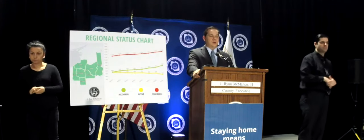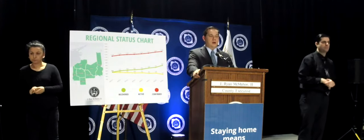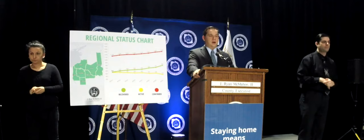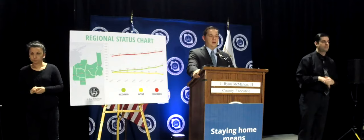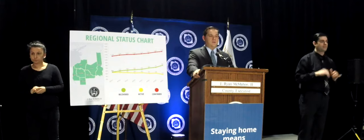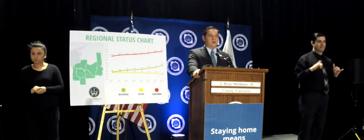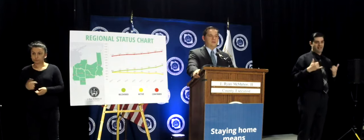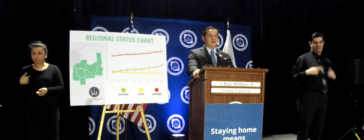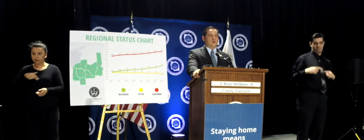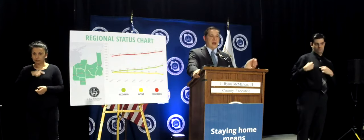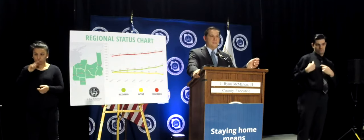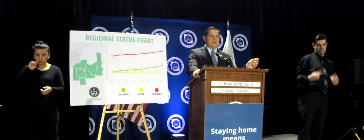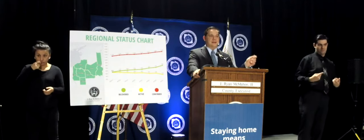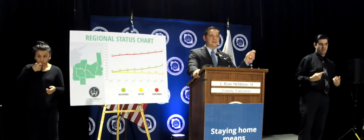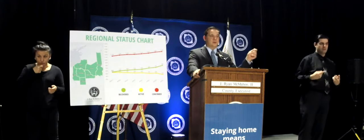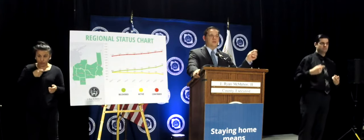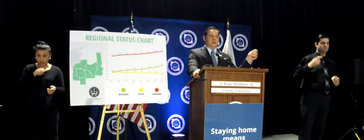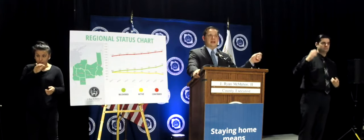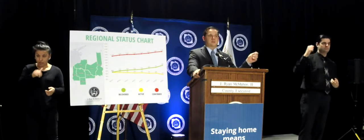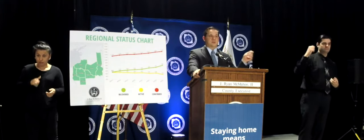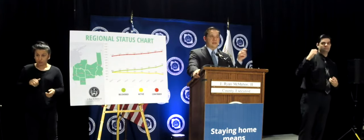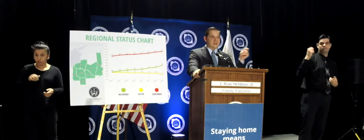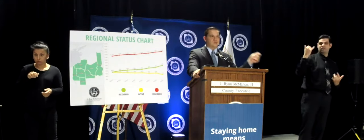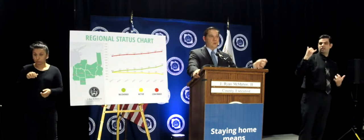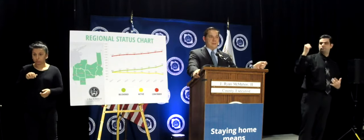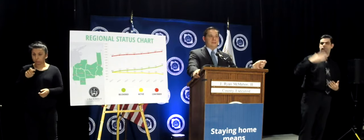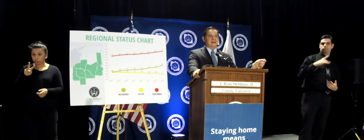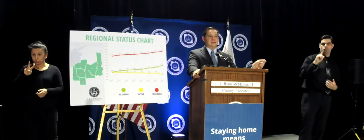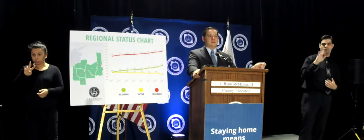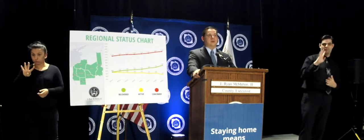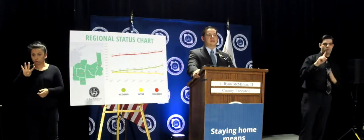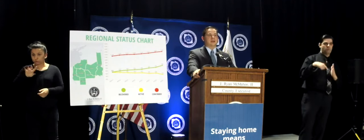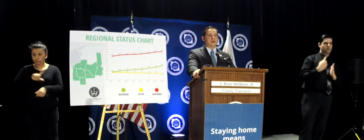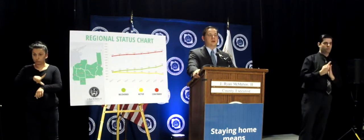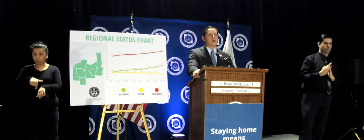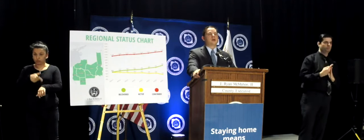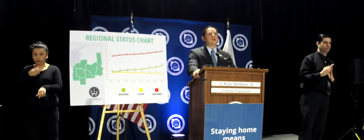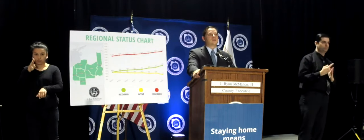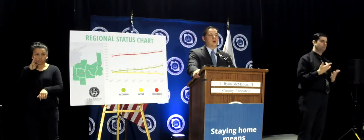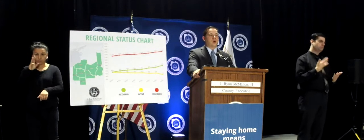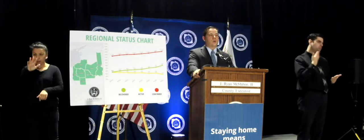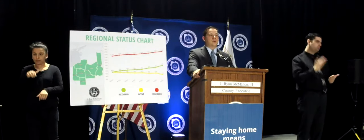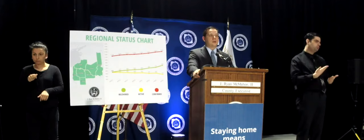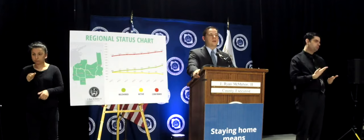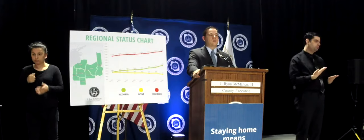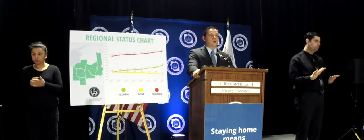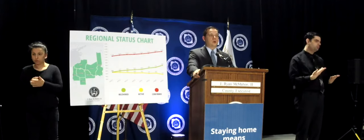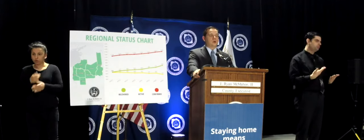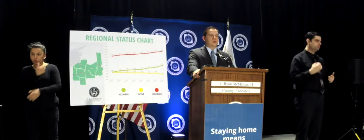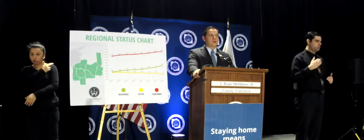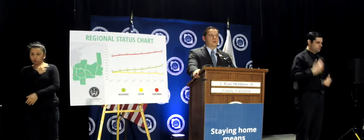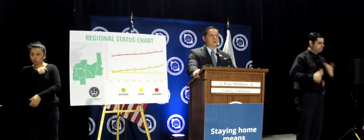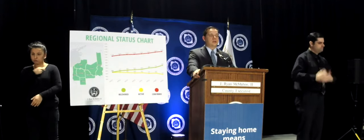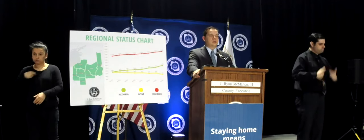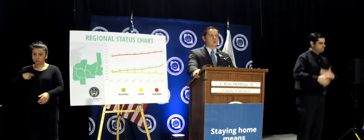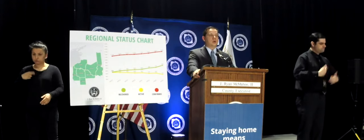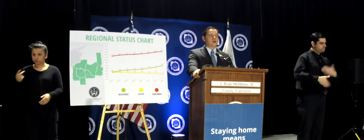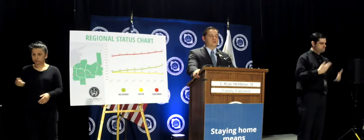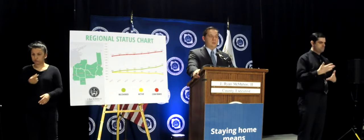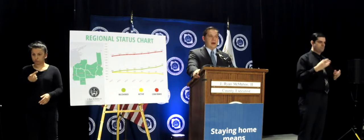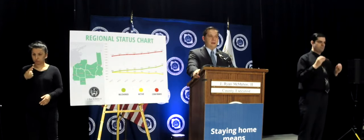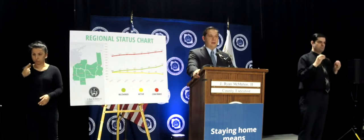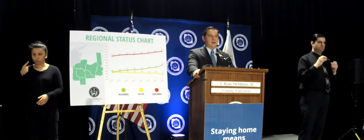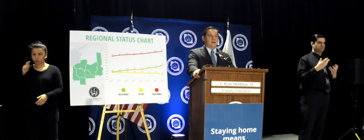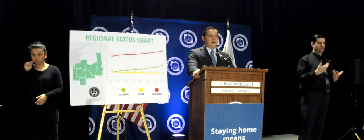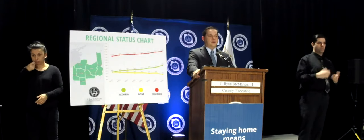so if we ever needed rapid testing, we have 3 hospitals that can give us rapid testing right then and there. So we're getting to a